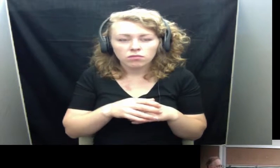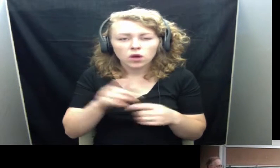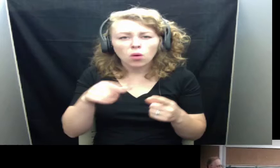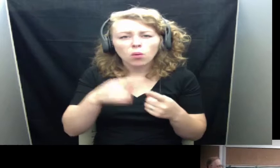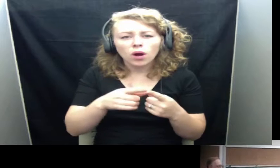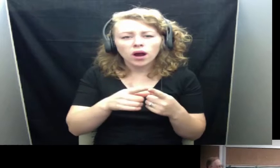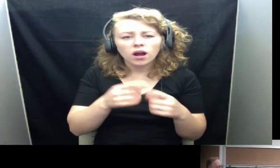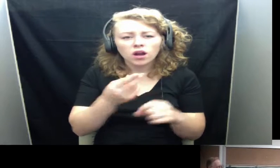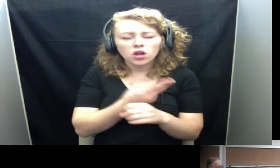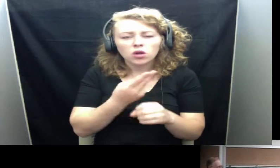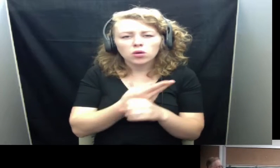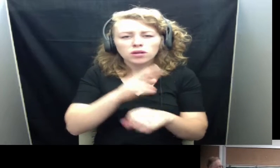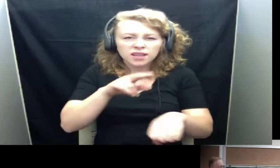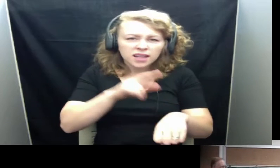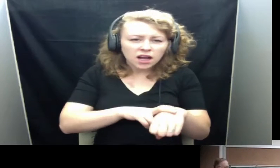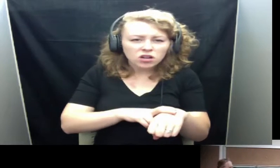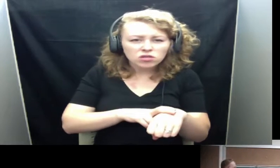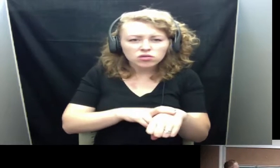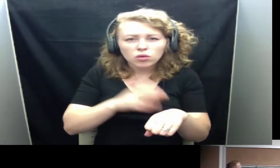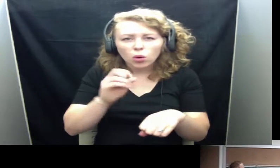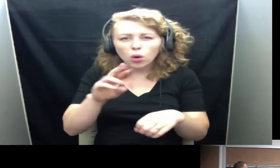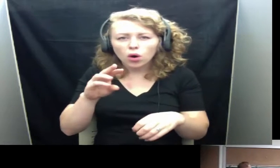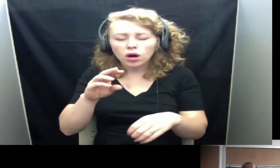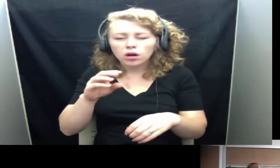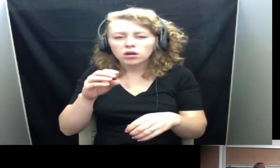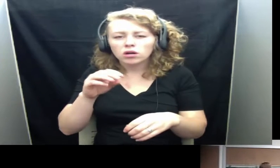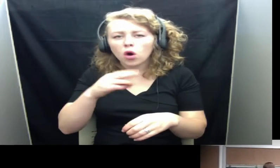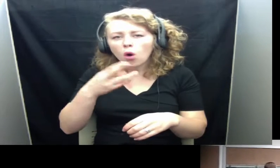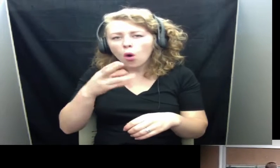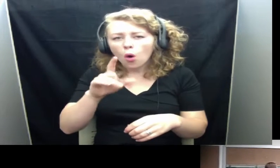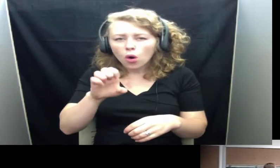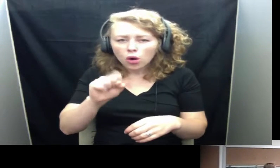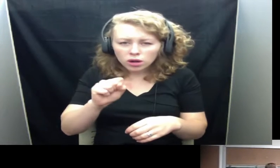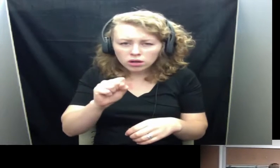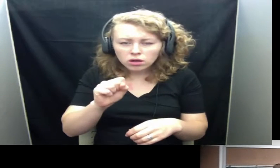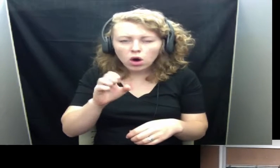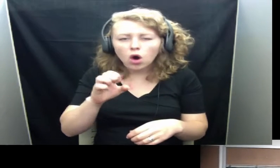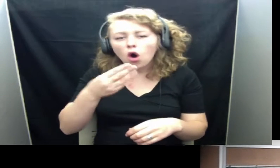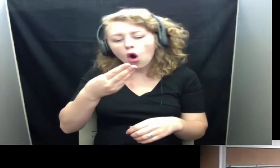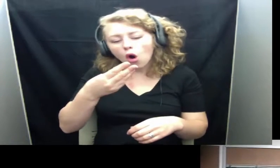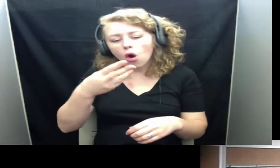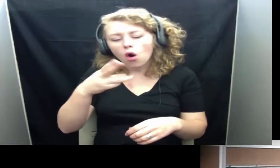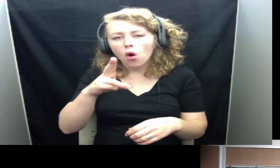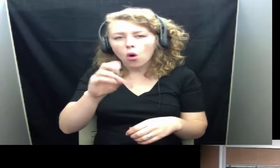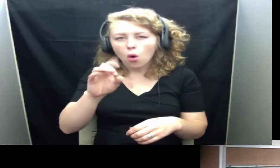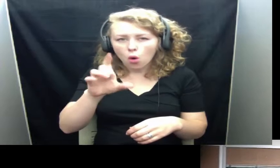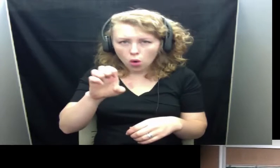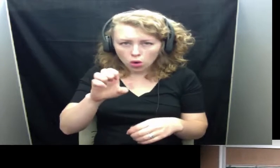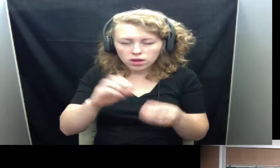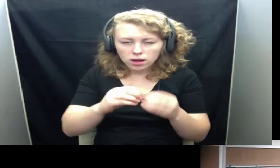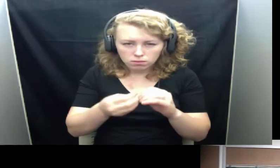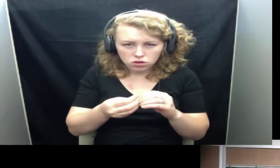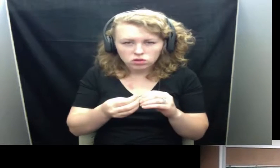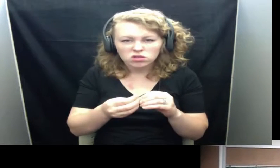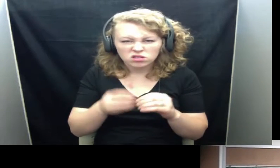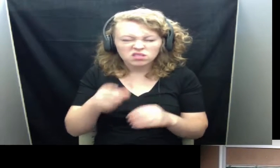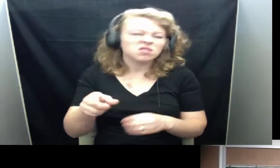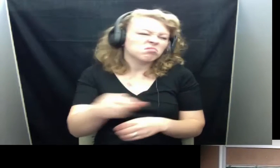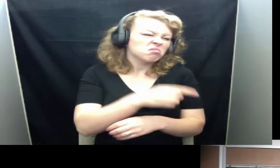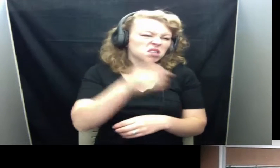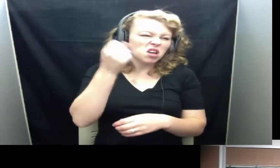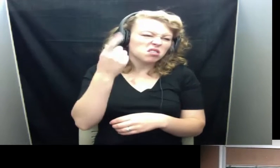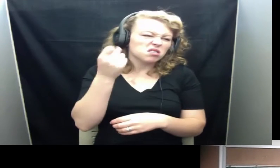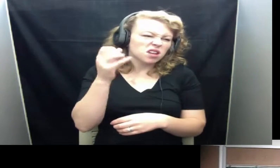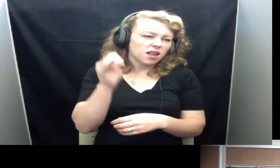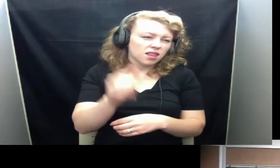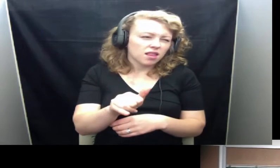pretty commonsensical. You've got a pretty good feel for that from your past math. Let's suppose we put